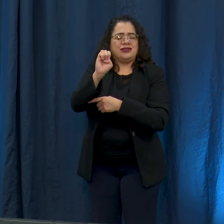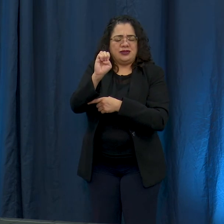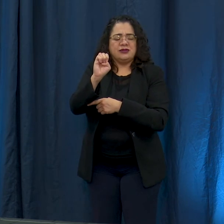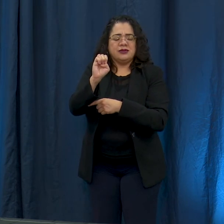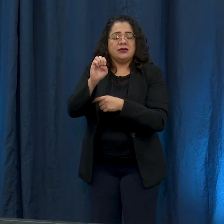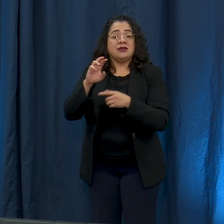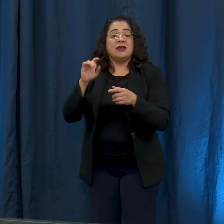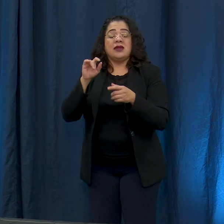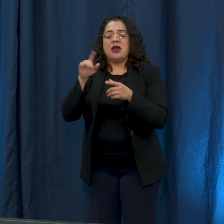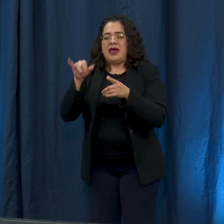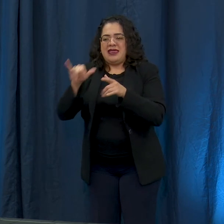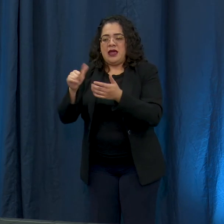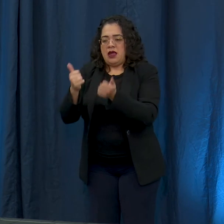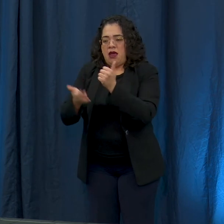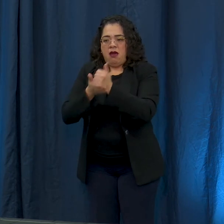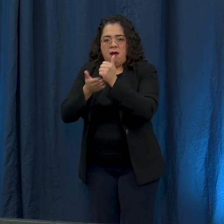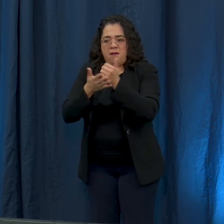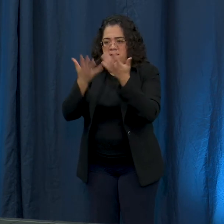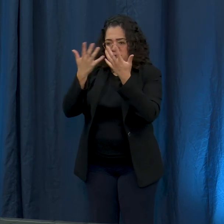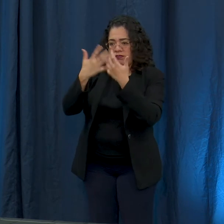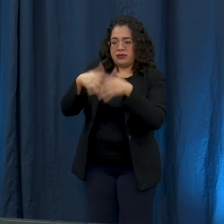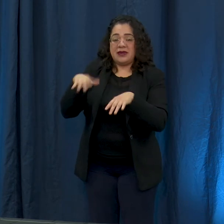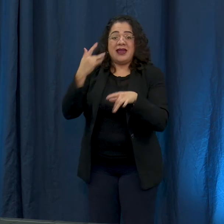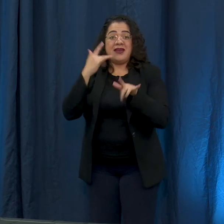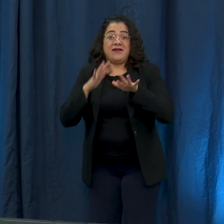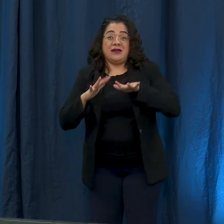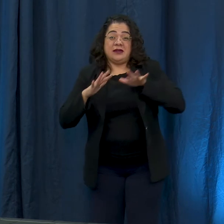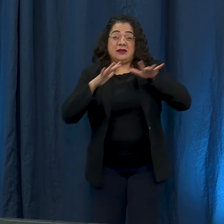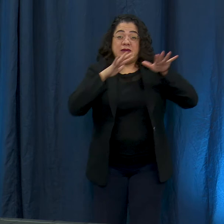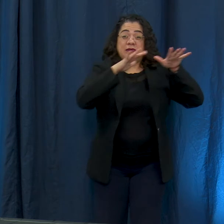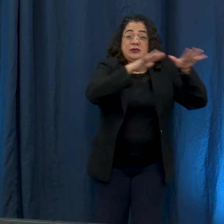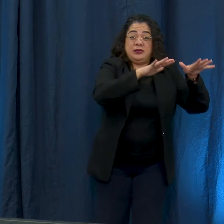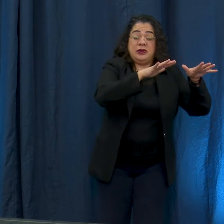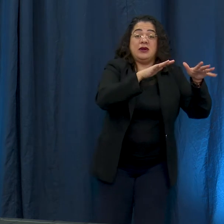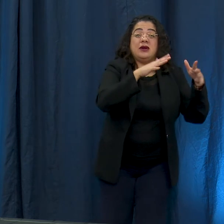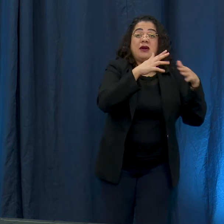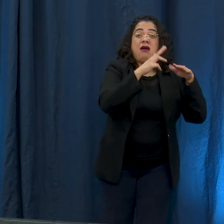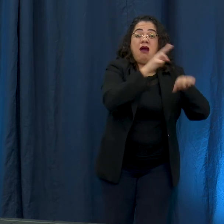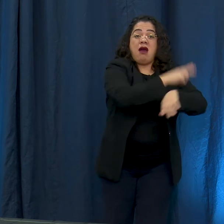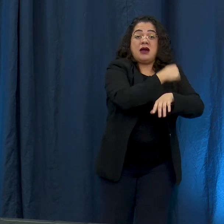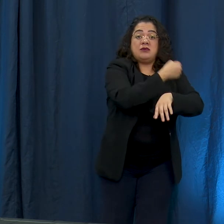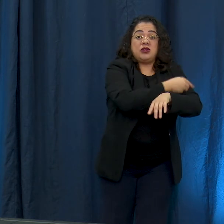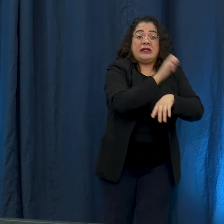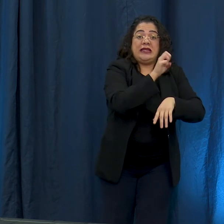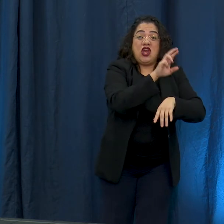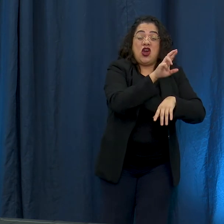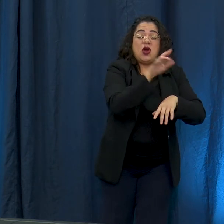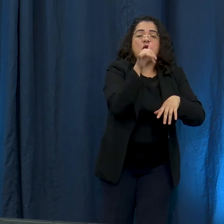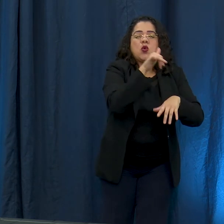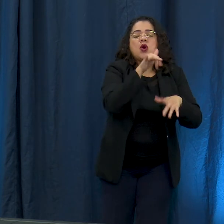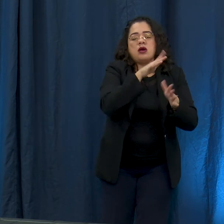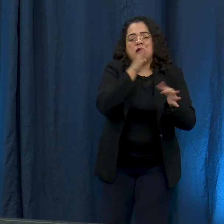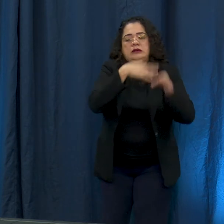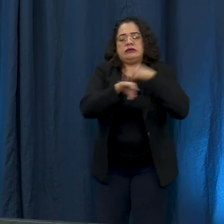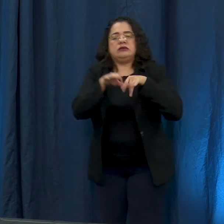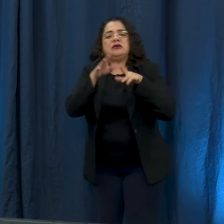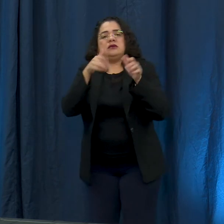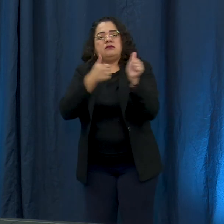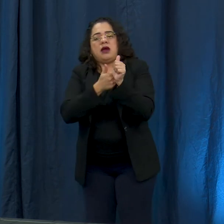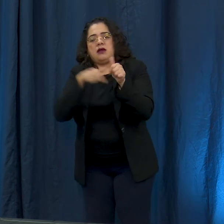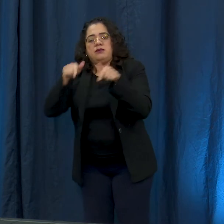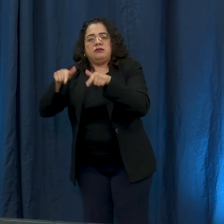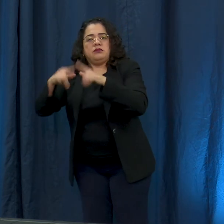need to be used for overflow of beds in those tents so that will be up to the hospitals to decide if they need to do that.